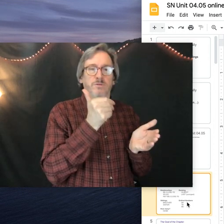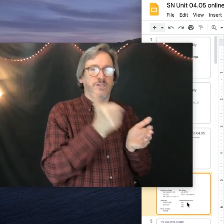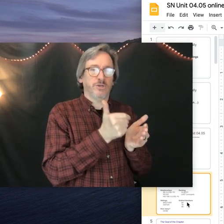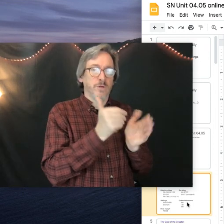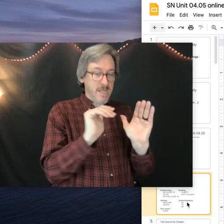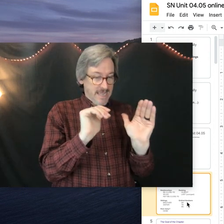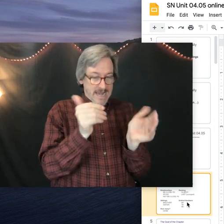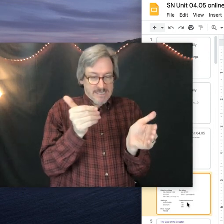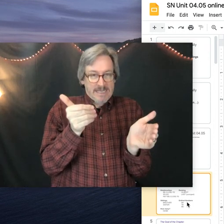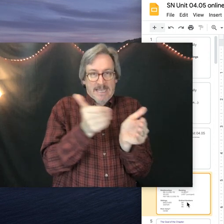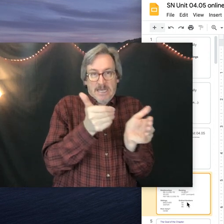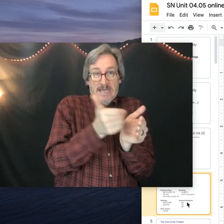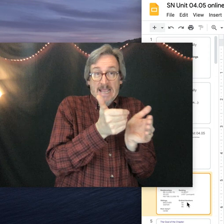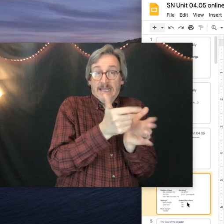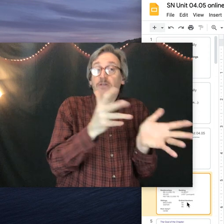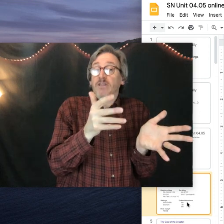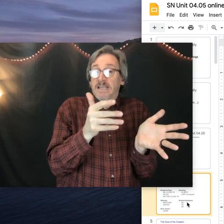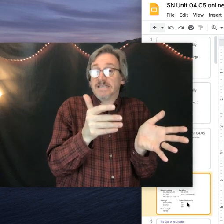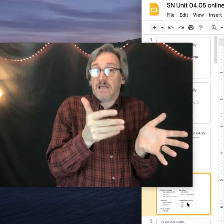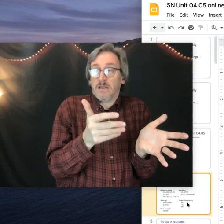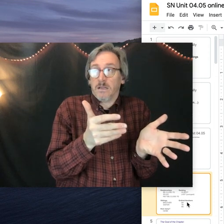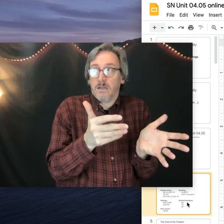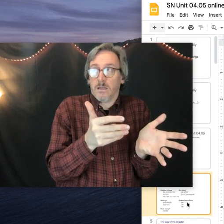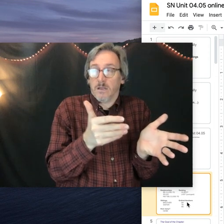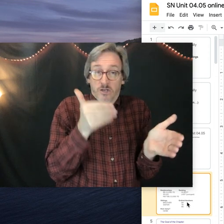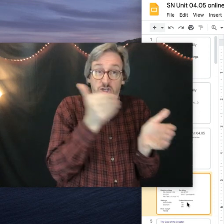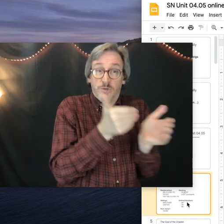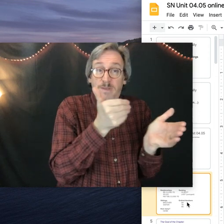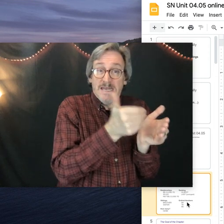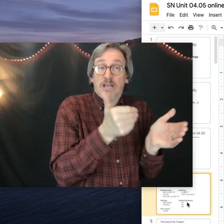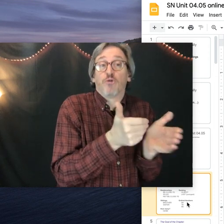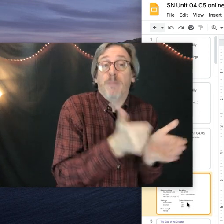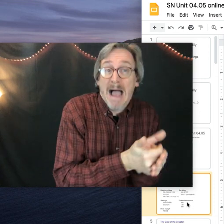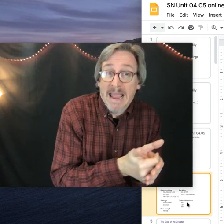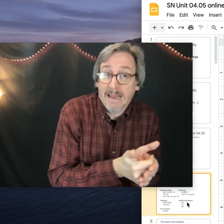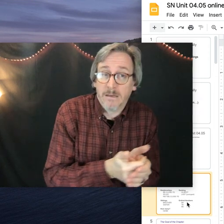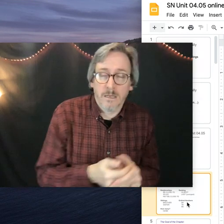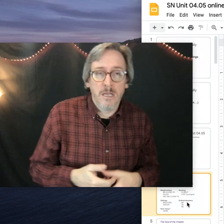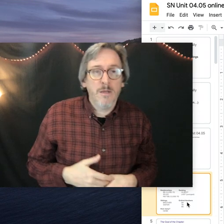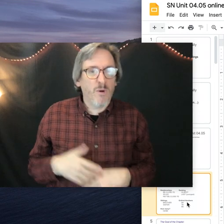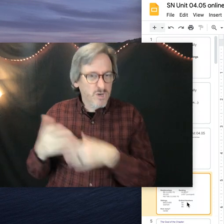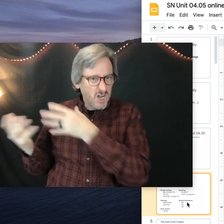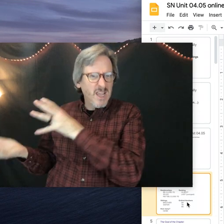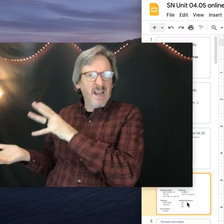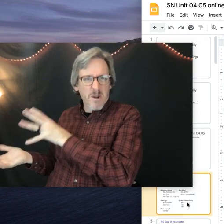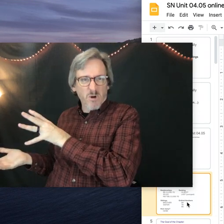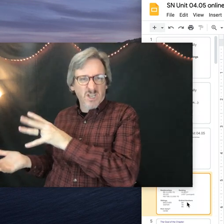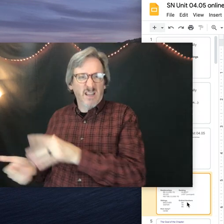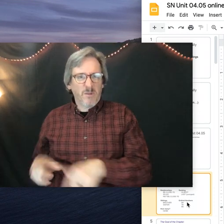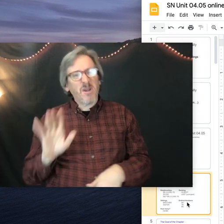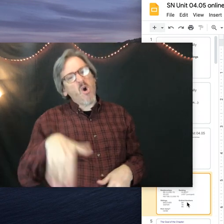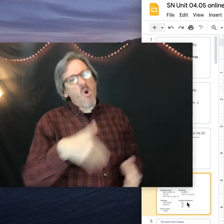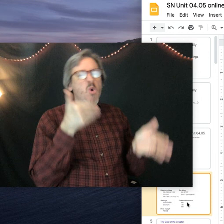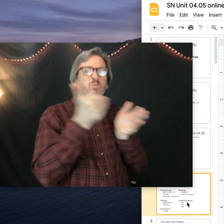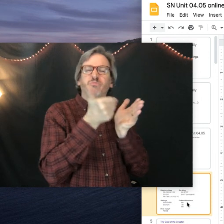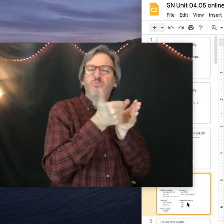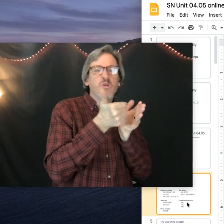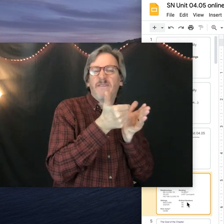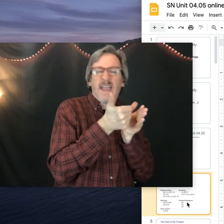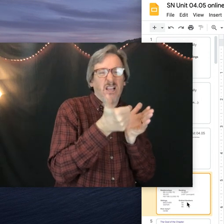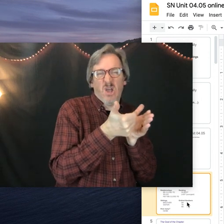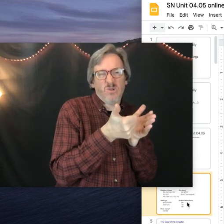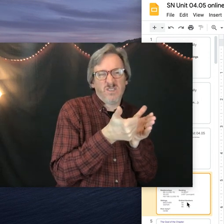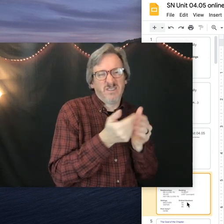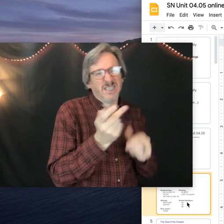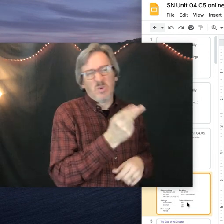not close to, and it's like it literally is to be nearby, but we're talking on an emotional level. But we're